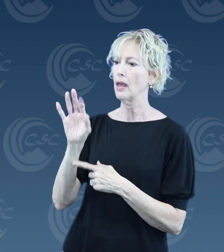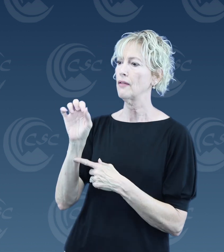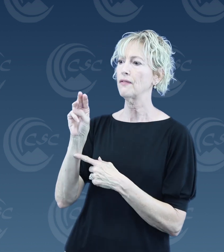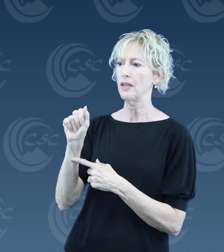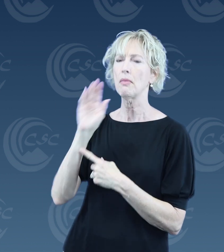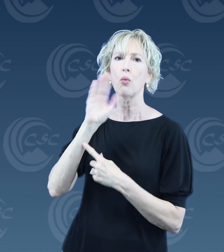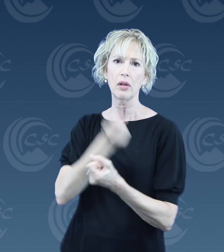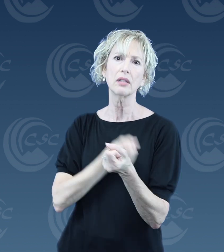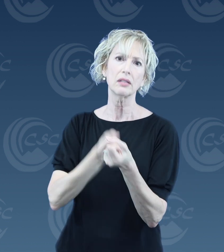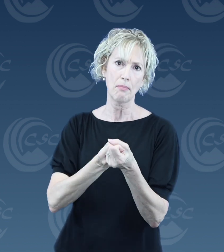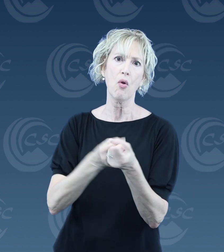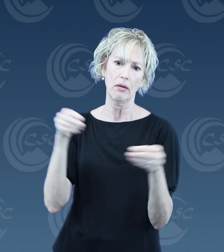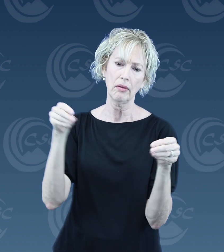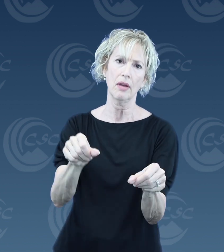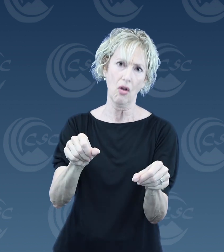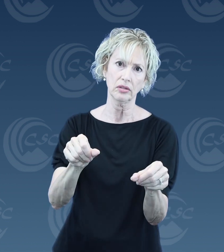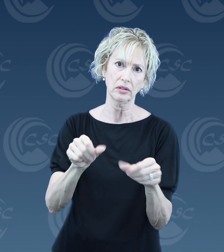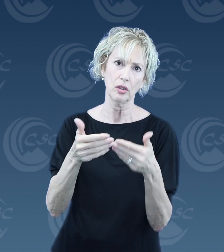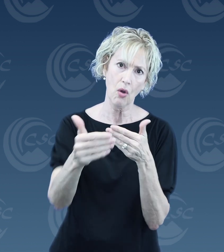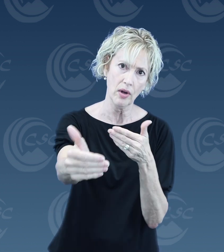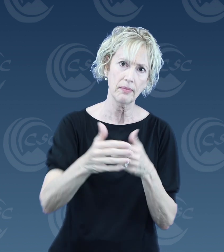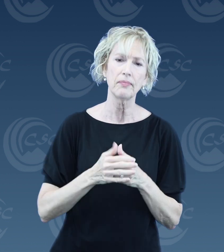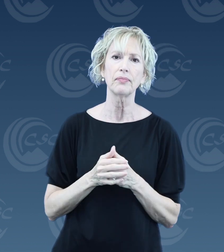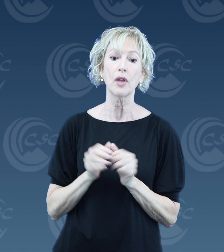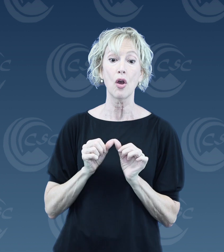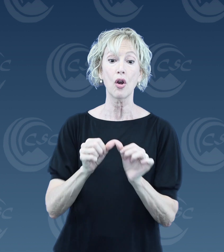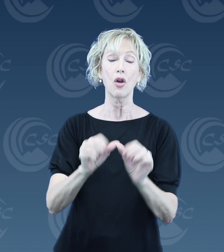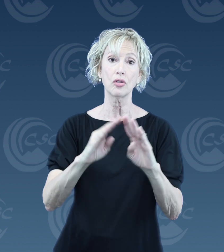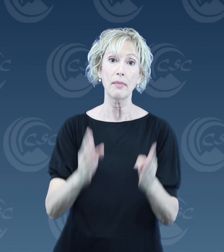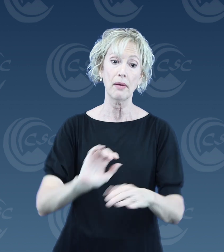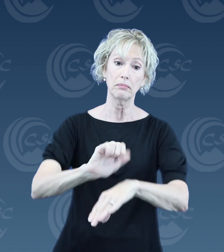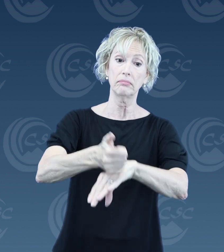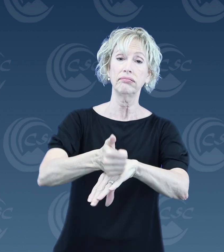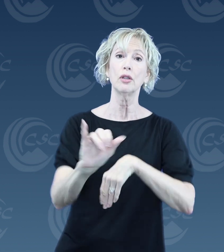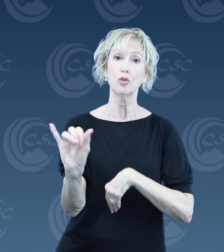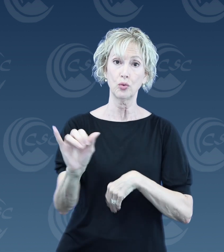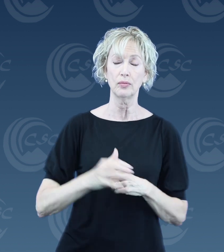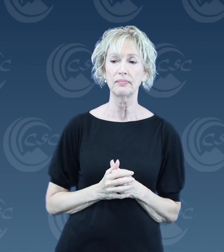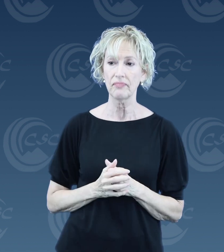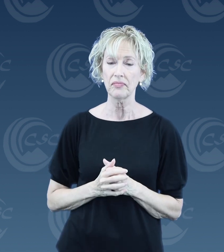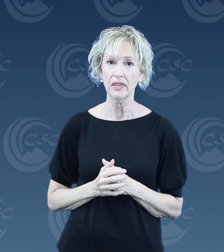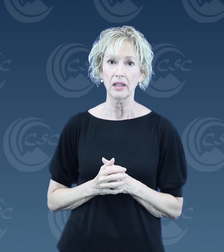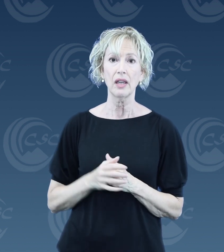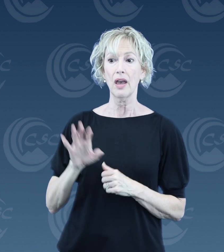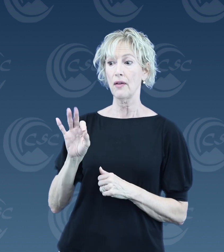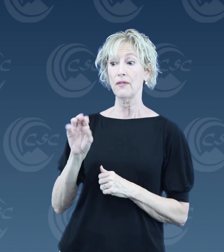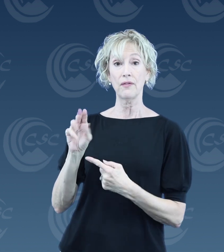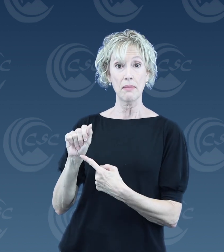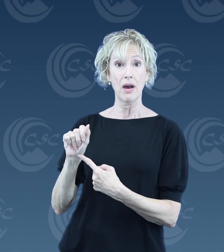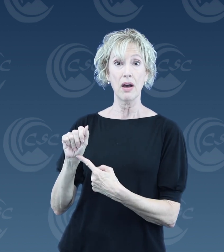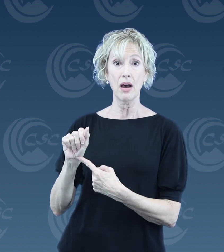be very supportive of the cost going forward as well. Long-term housing is also being established as part of this task force, and that is